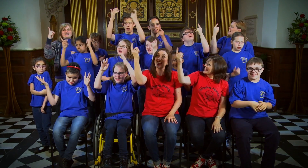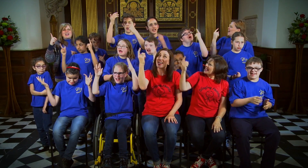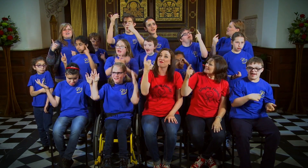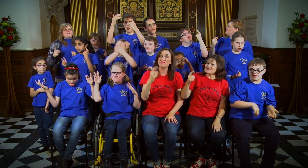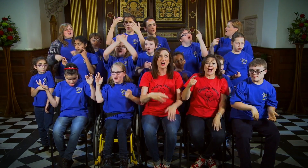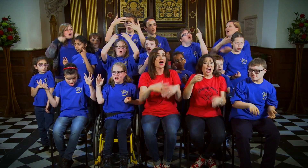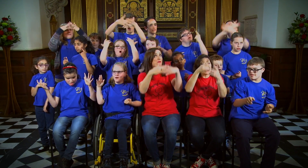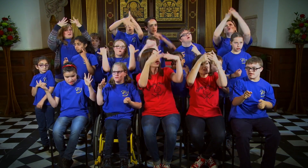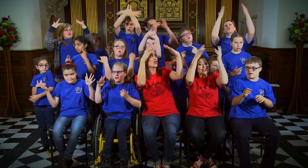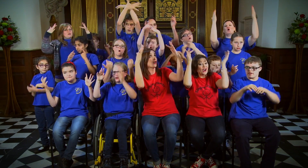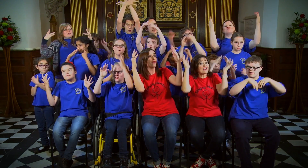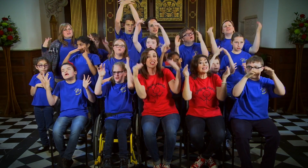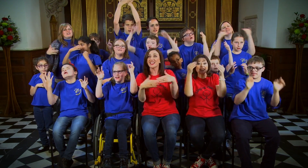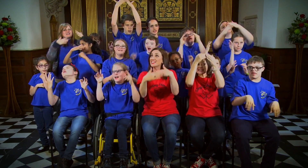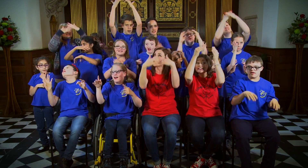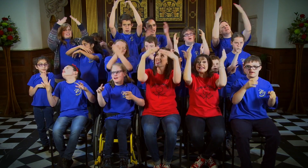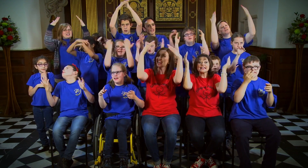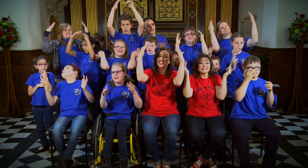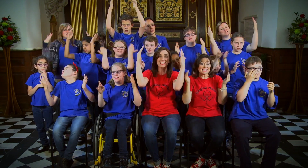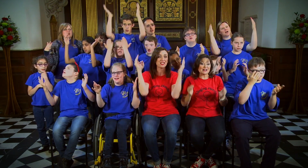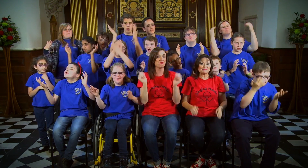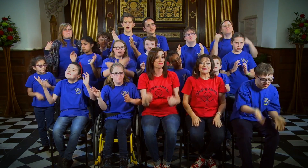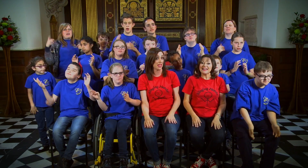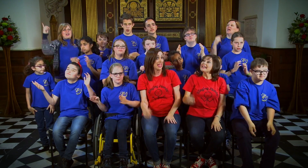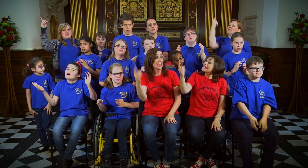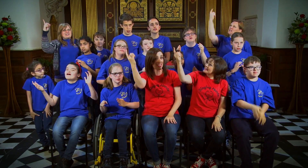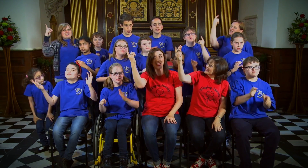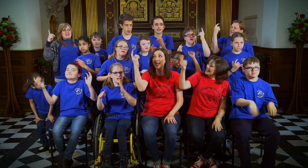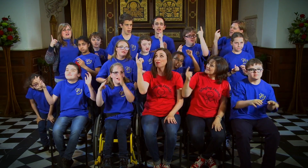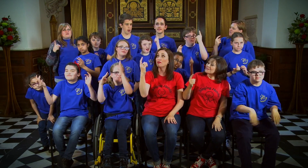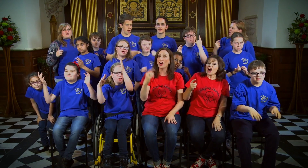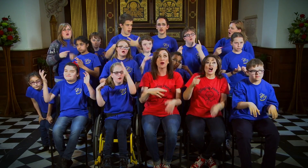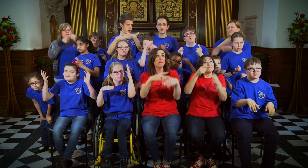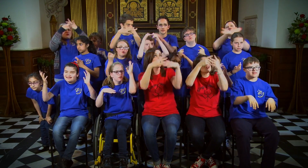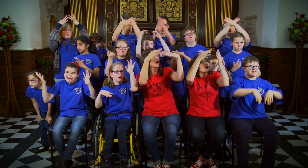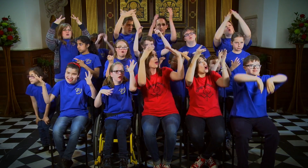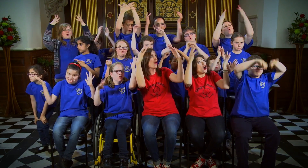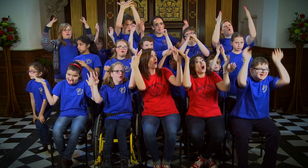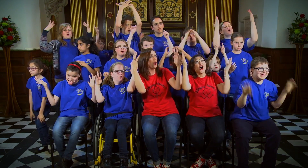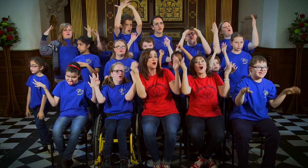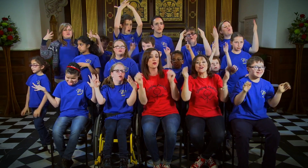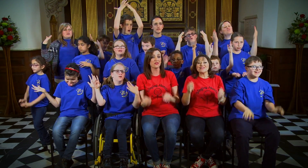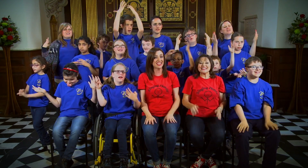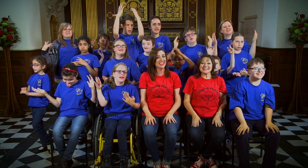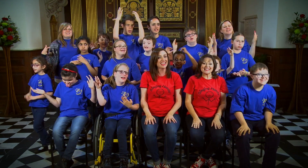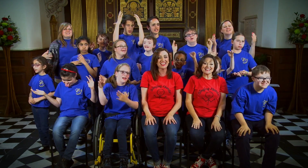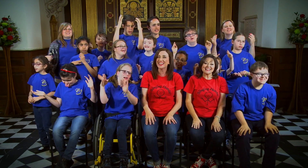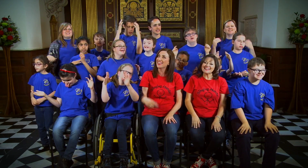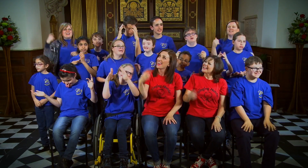came from the glorious kingdom. He came from the glory.